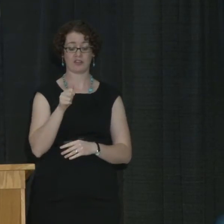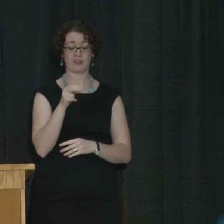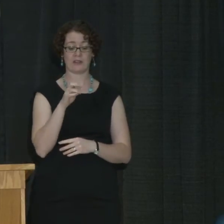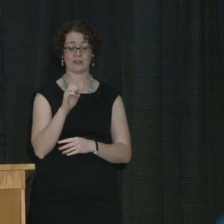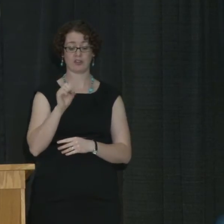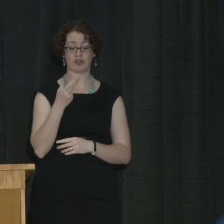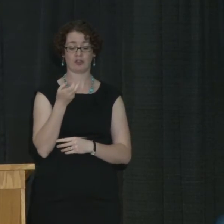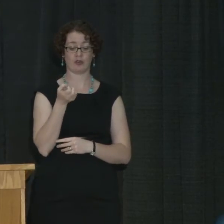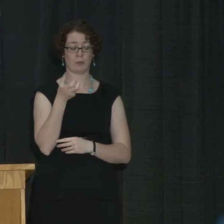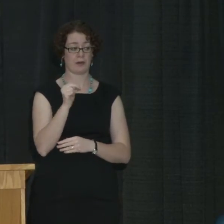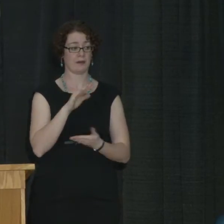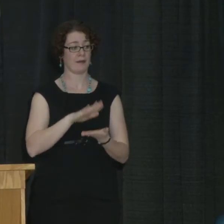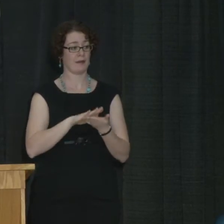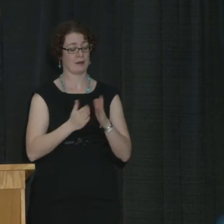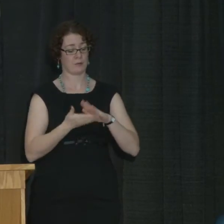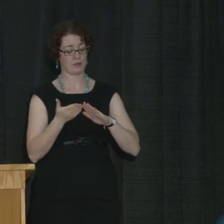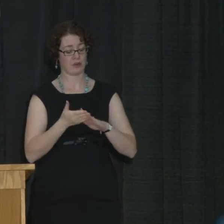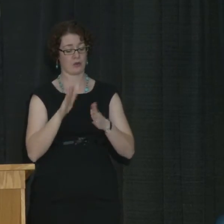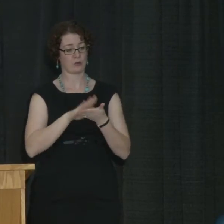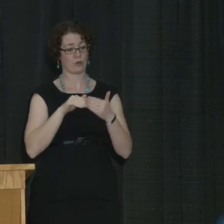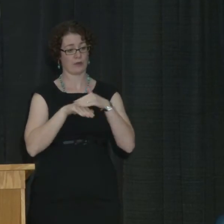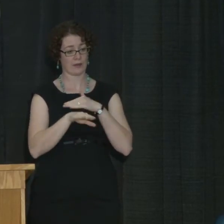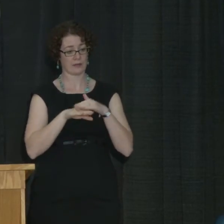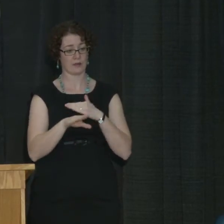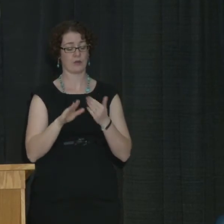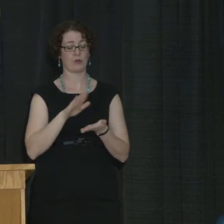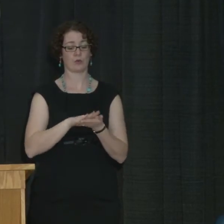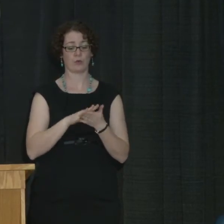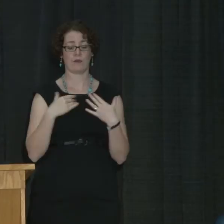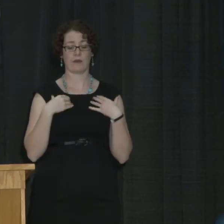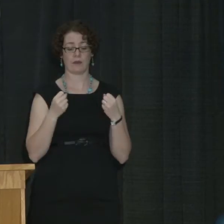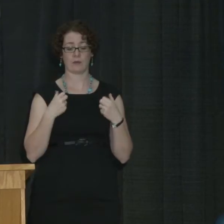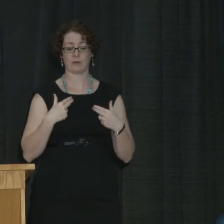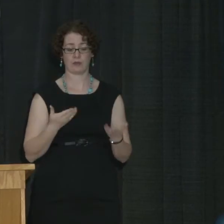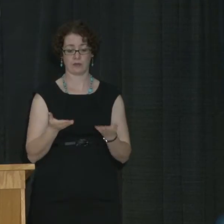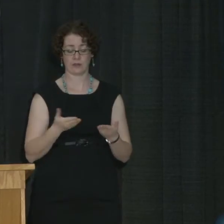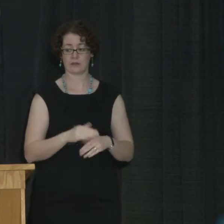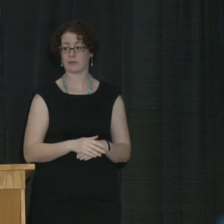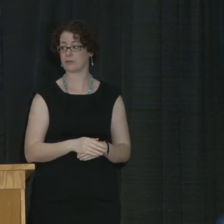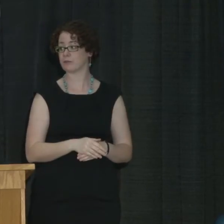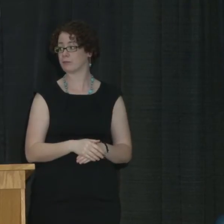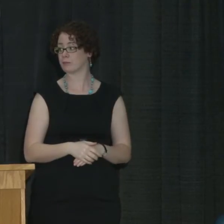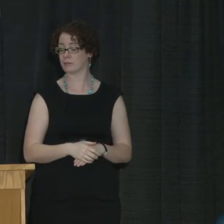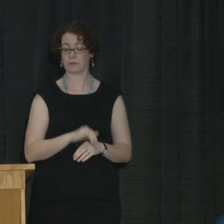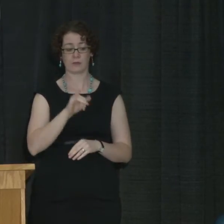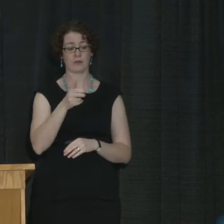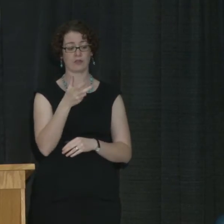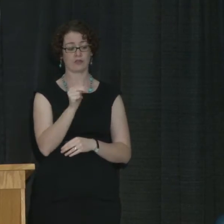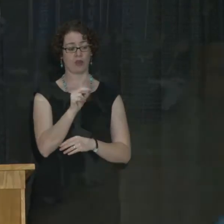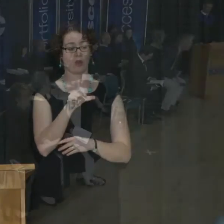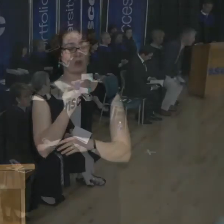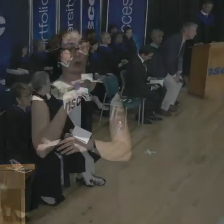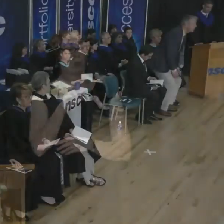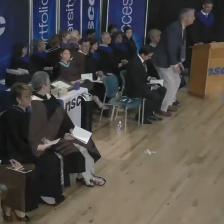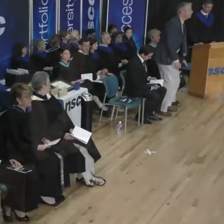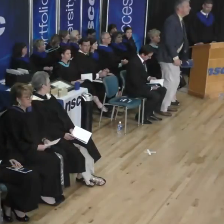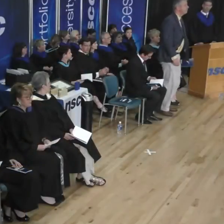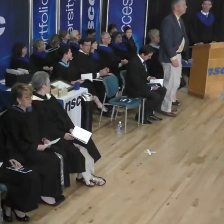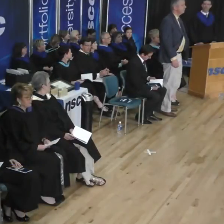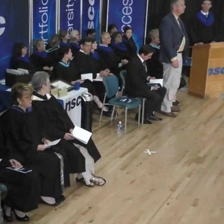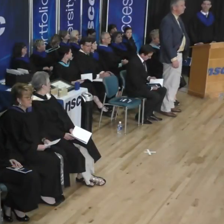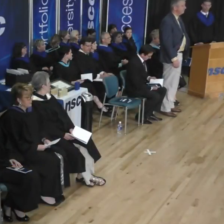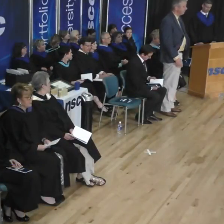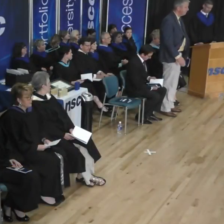Sherman, Academic Chair, School of Access and School of Health and Human Services. John Lohr, Member of the Legislative